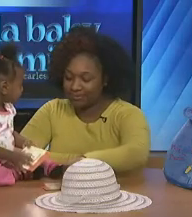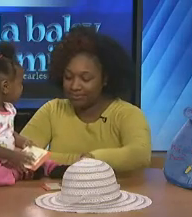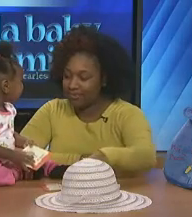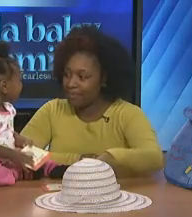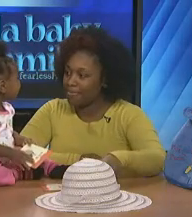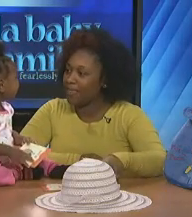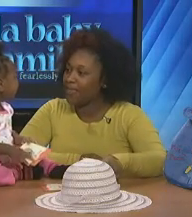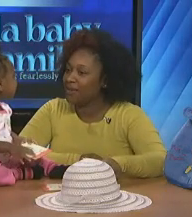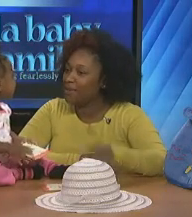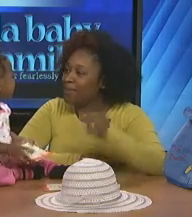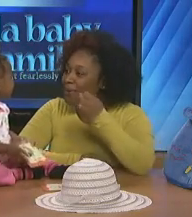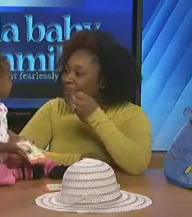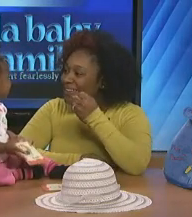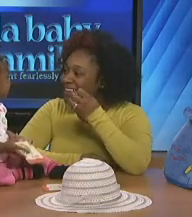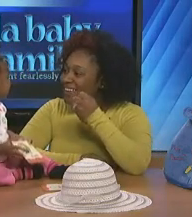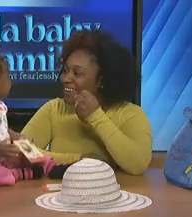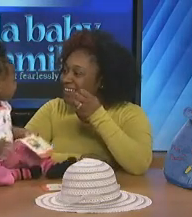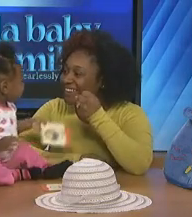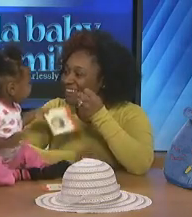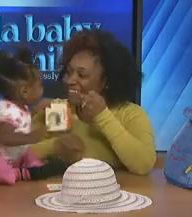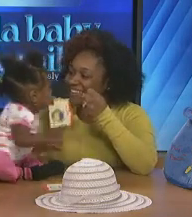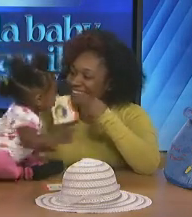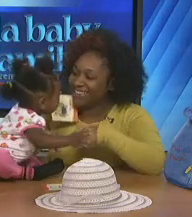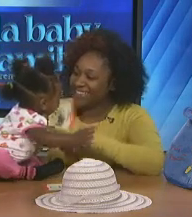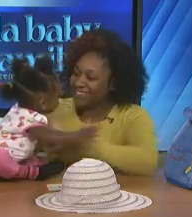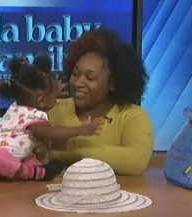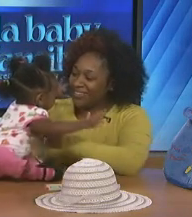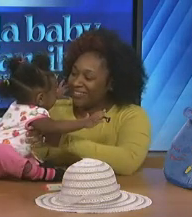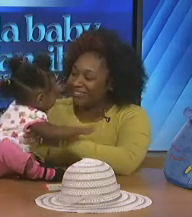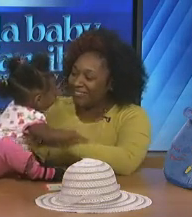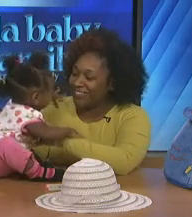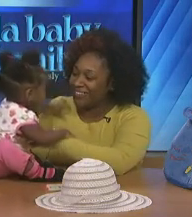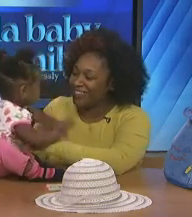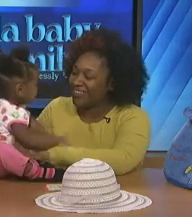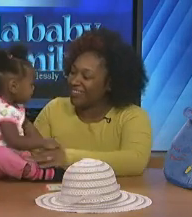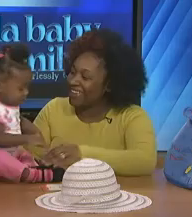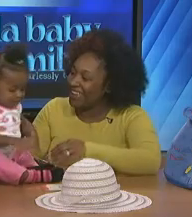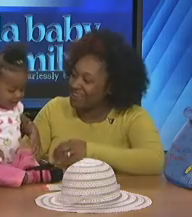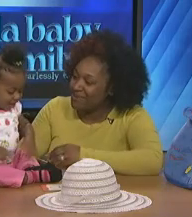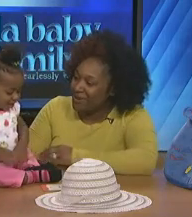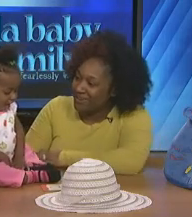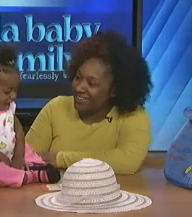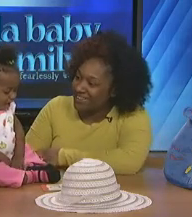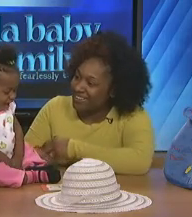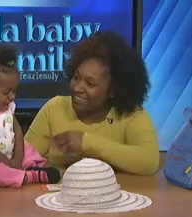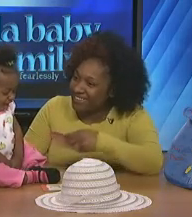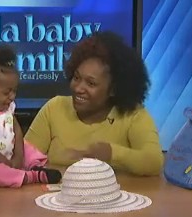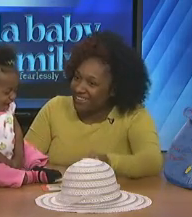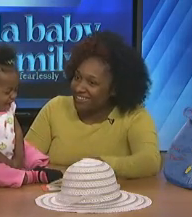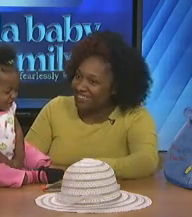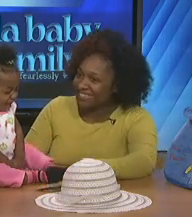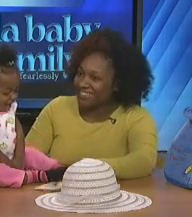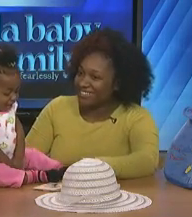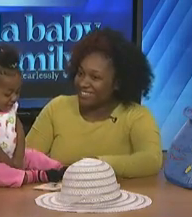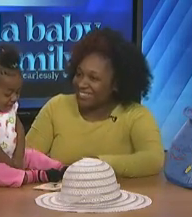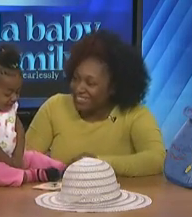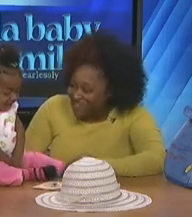can comprehend only words and hear and verbalize back and forth, she'll drop sign language because it's not necessary. But